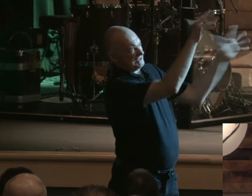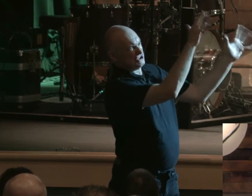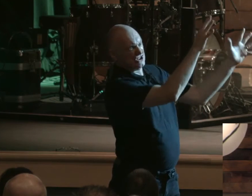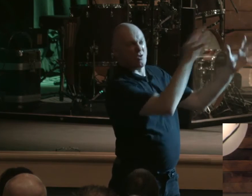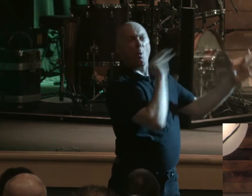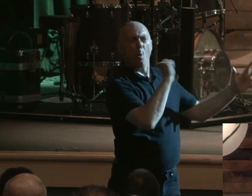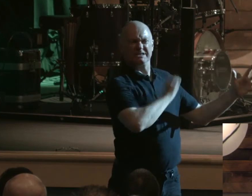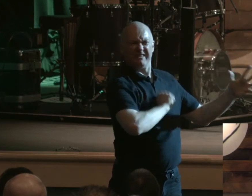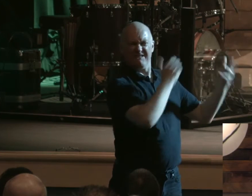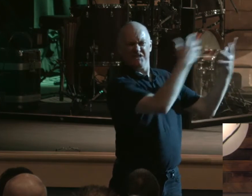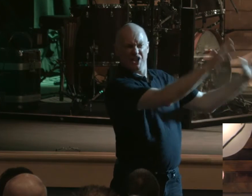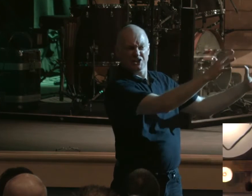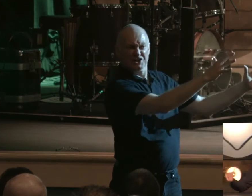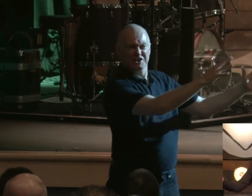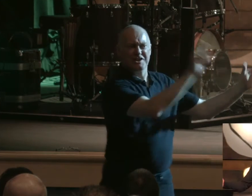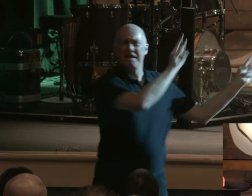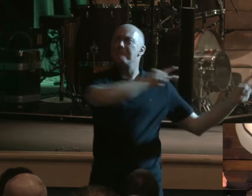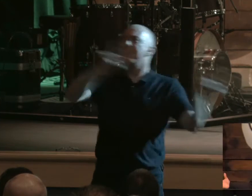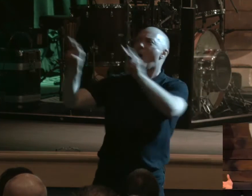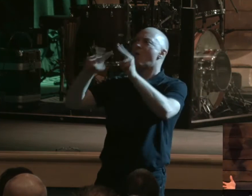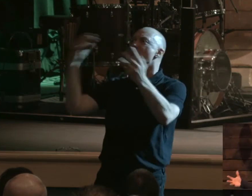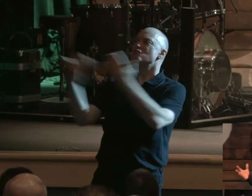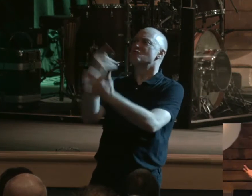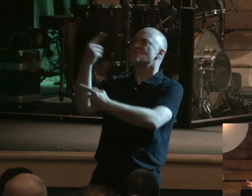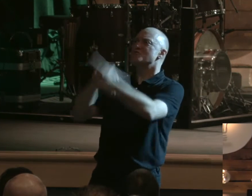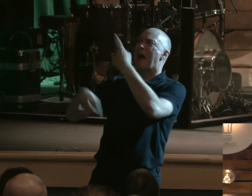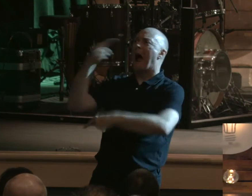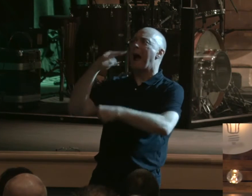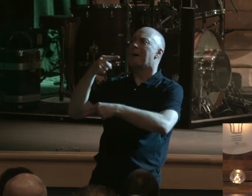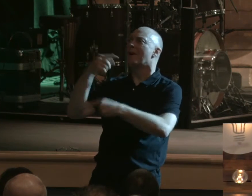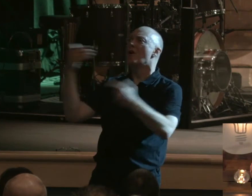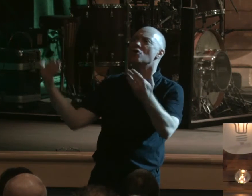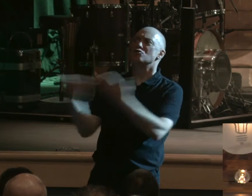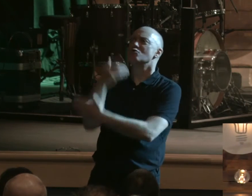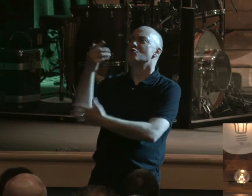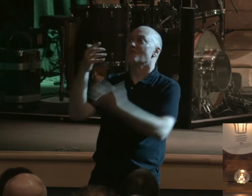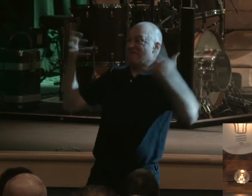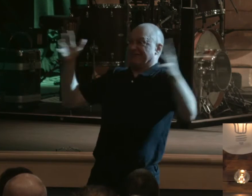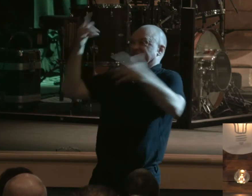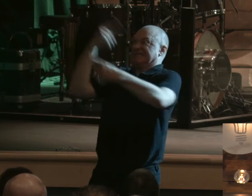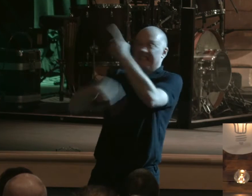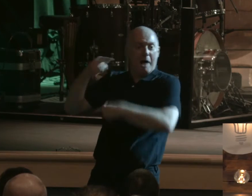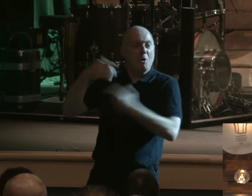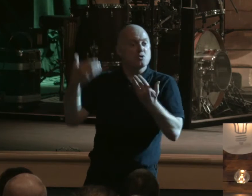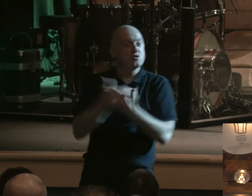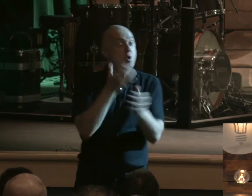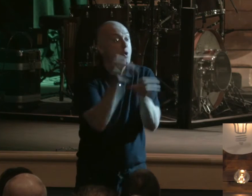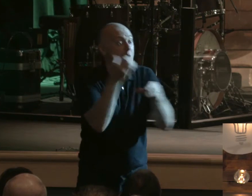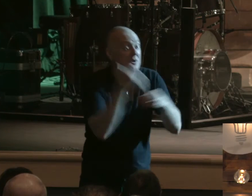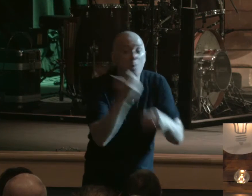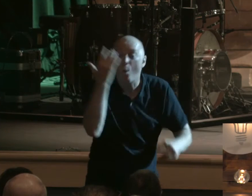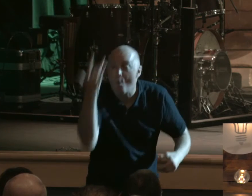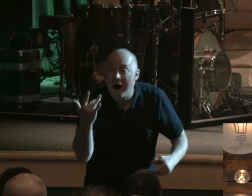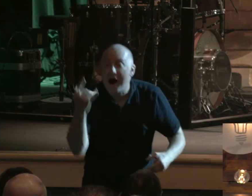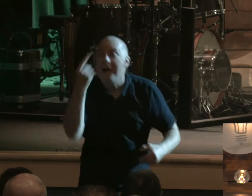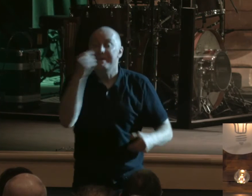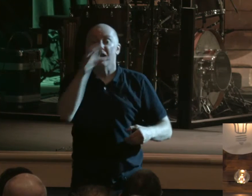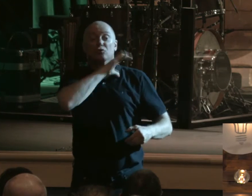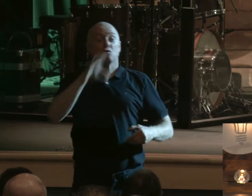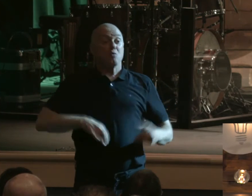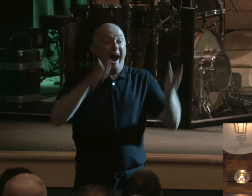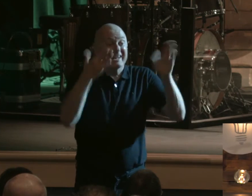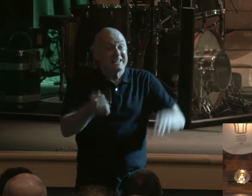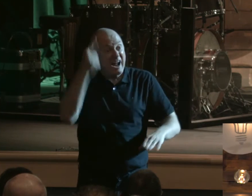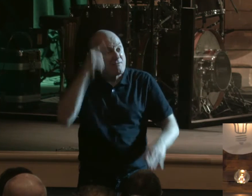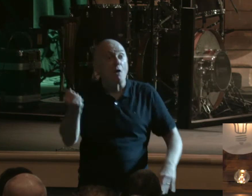is crucified. But behold, the new has come. The new has come. New creations. And why? Because Christ has